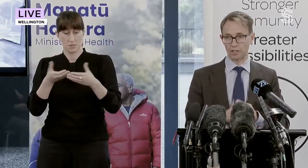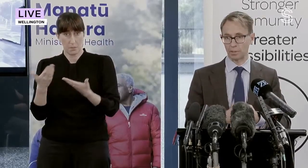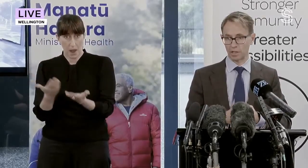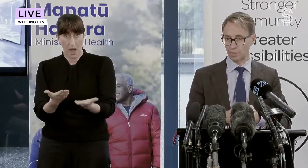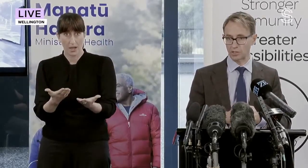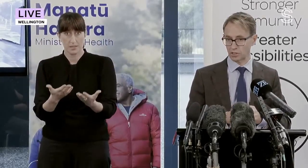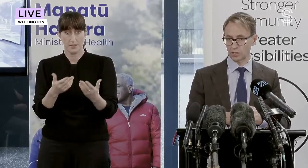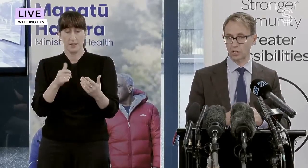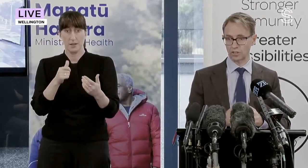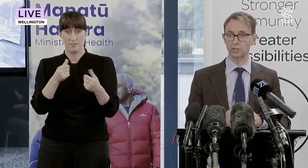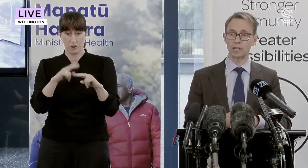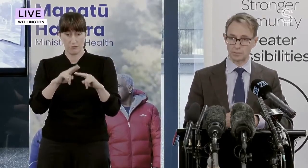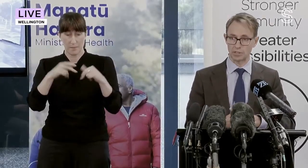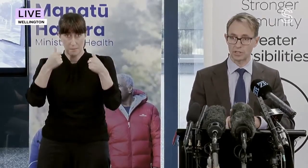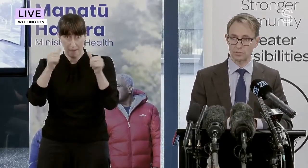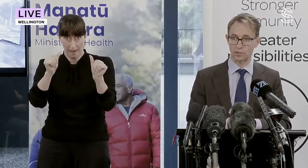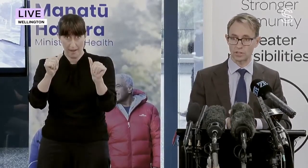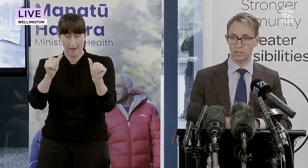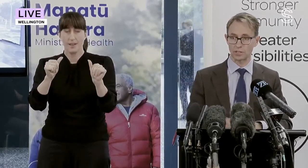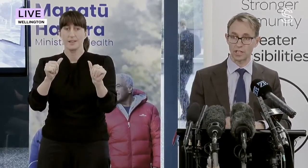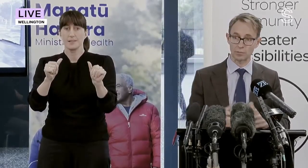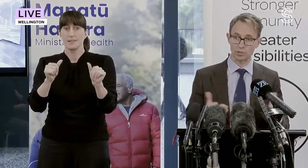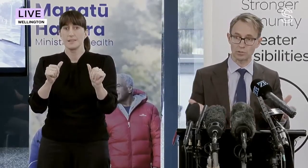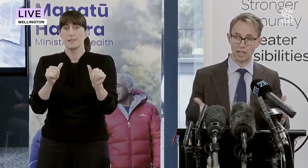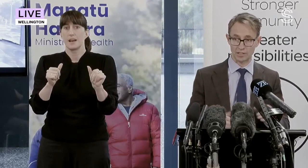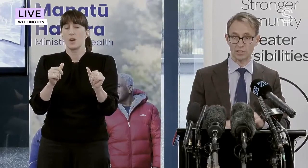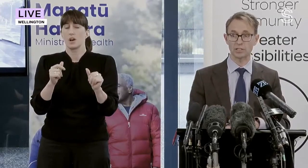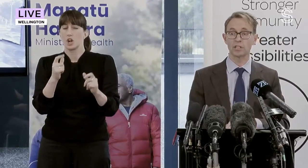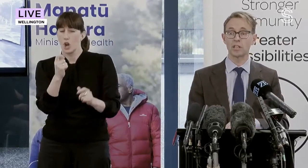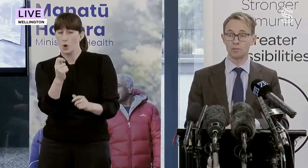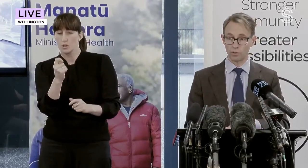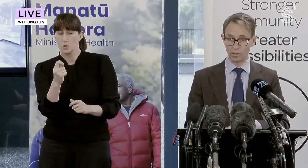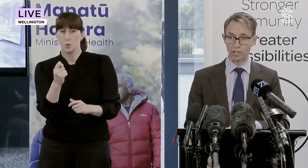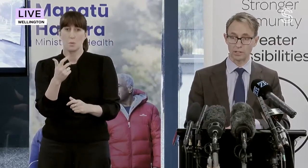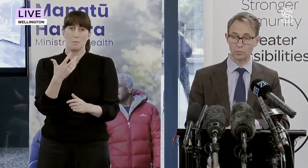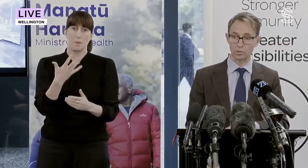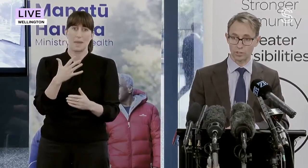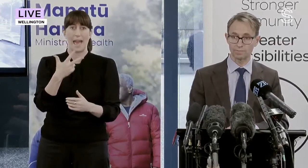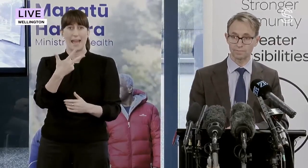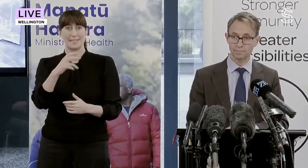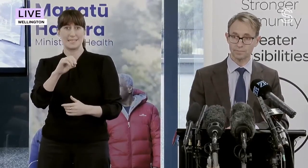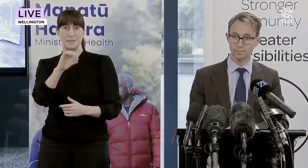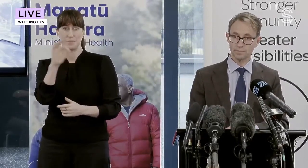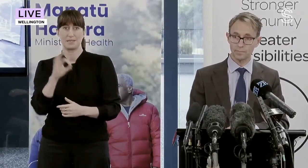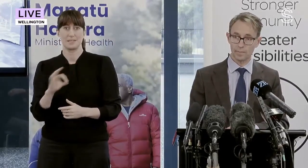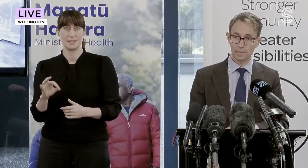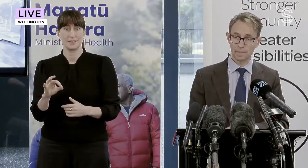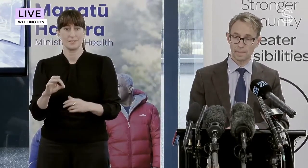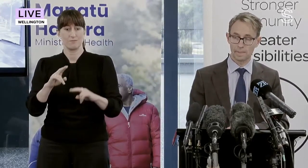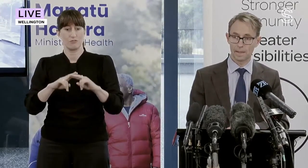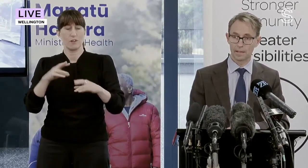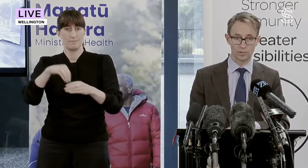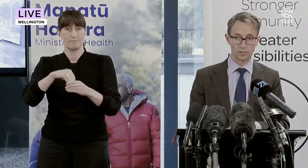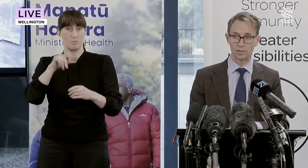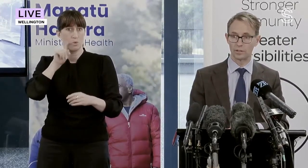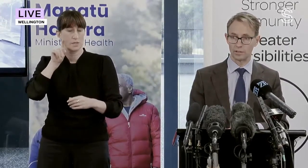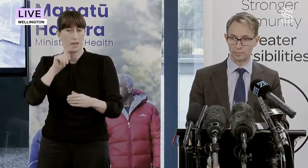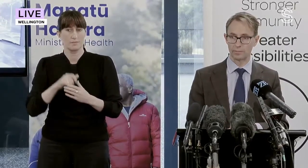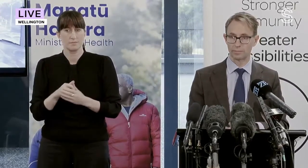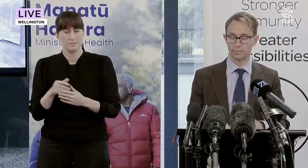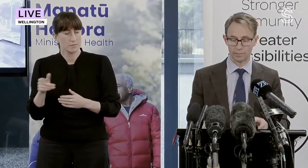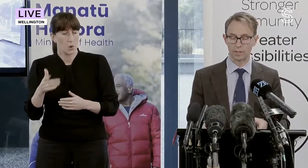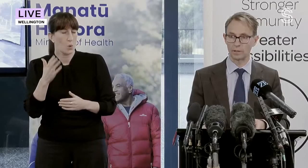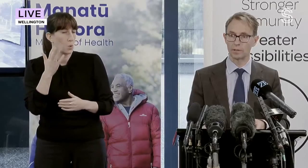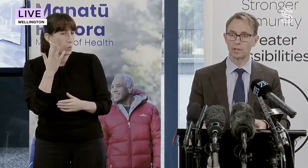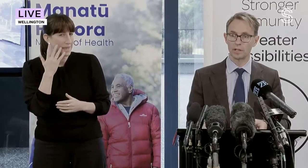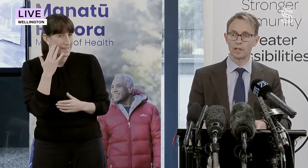don't have the figure, but I imagine closer to 80% of New Zealand is able to access fluoridated water. And when would you want to get to that point? Because you've said that some of